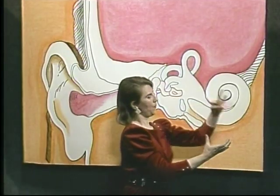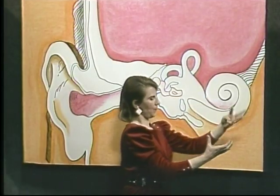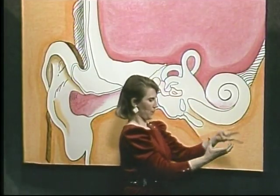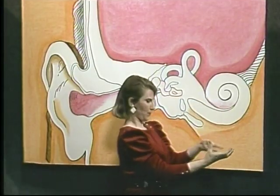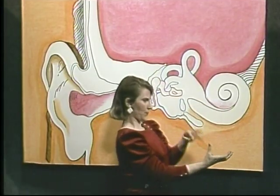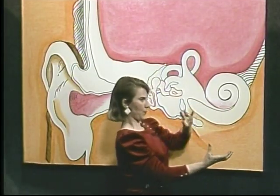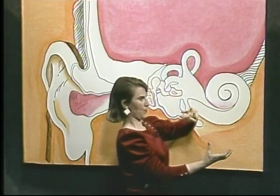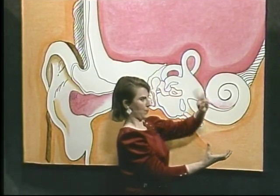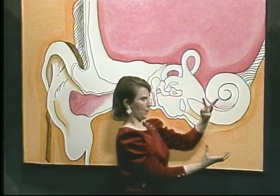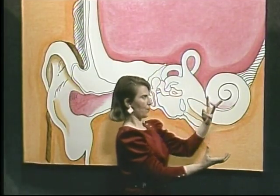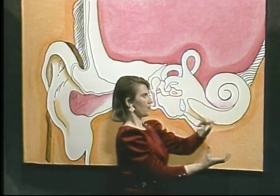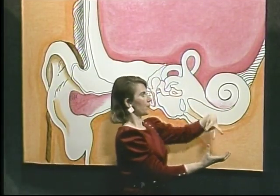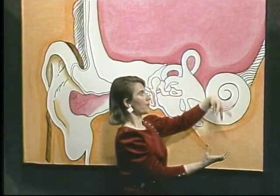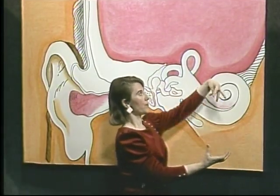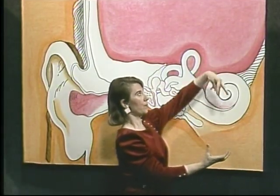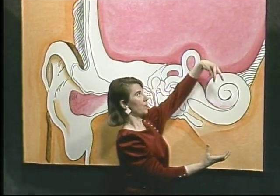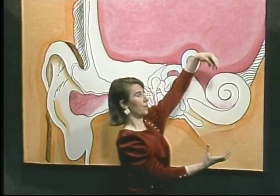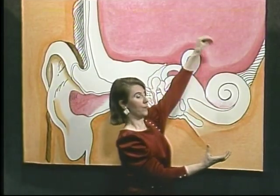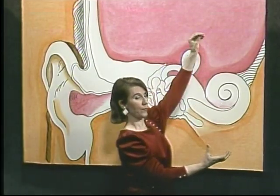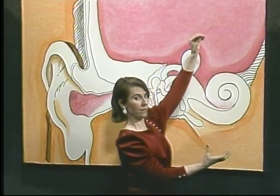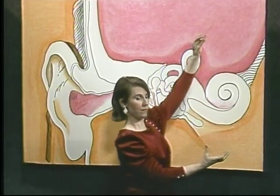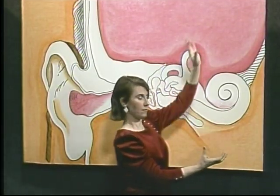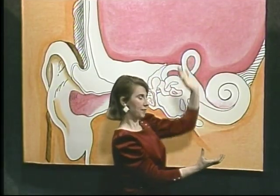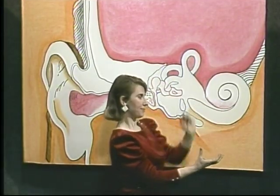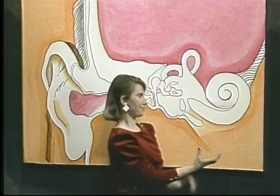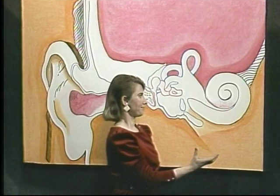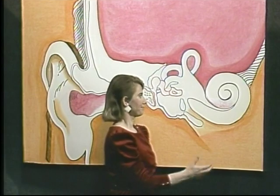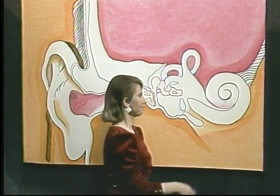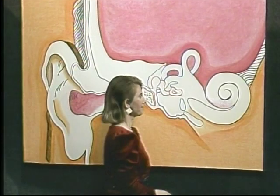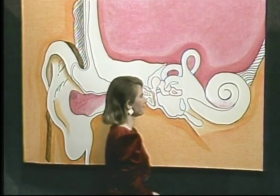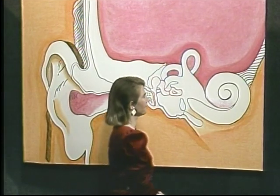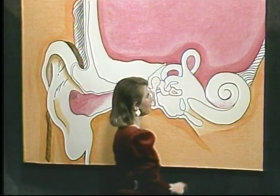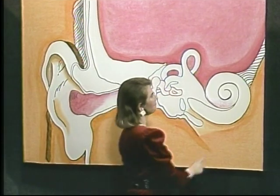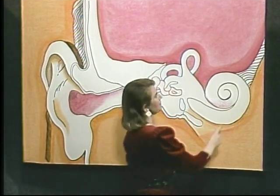Also with the cochlea, there are auditory nerve fibers.